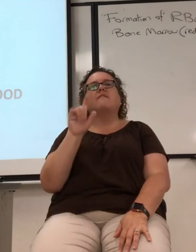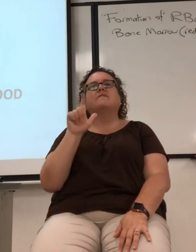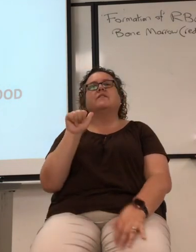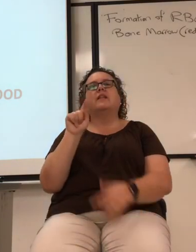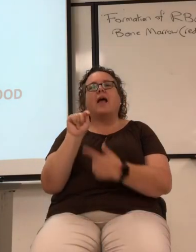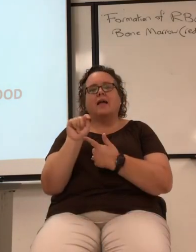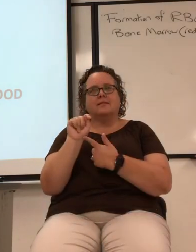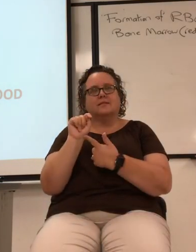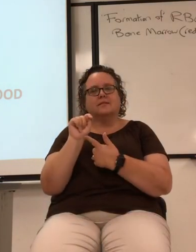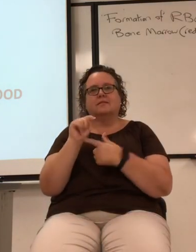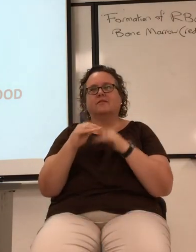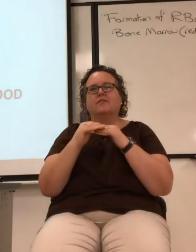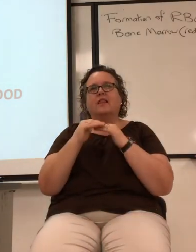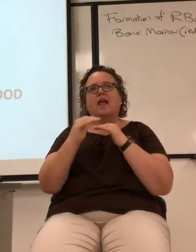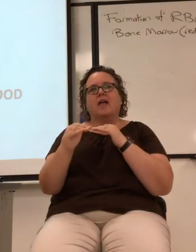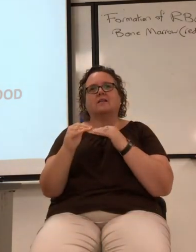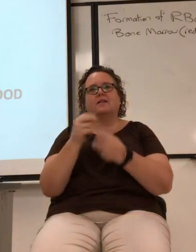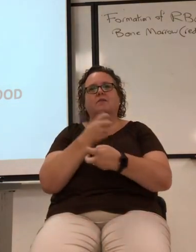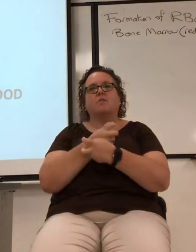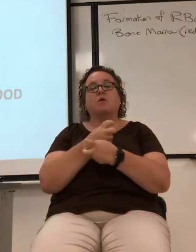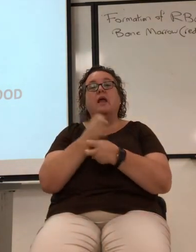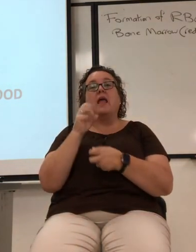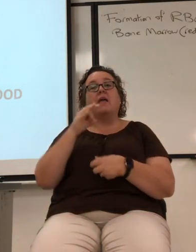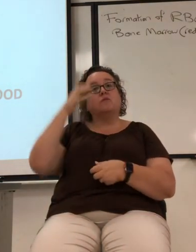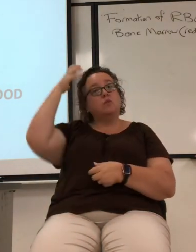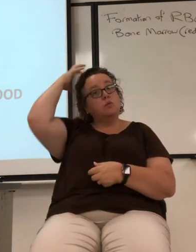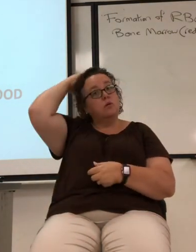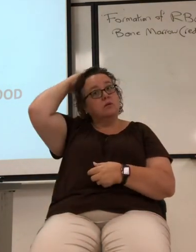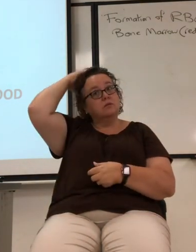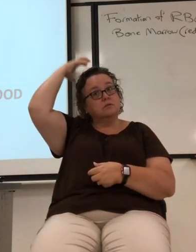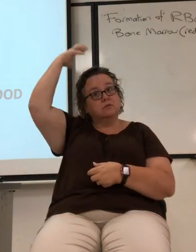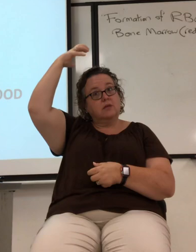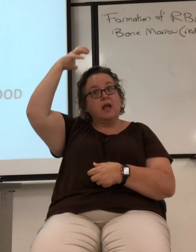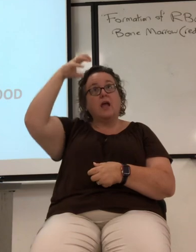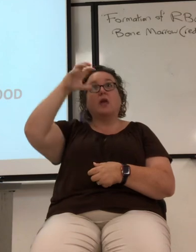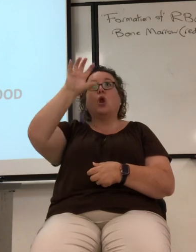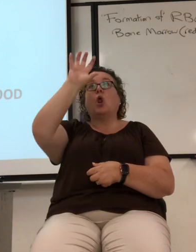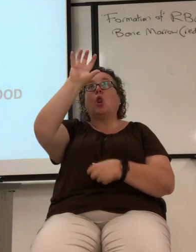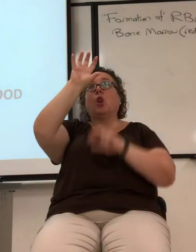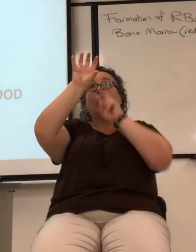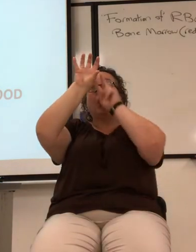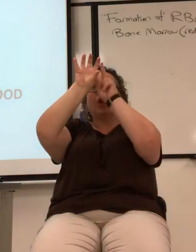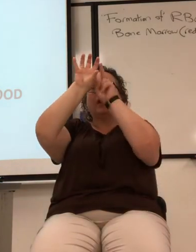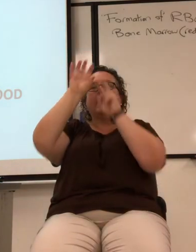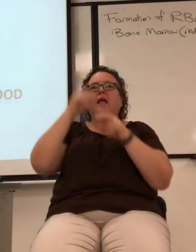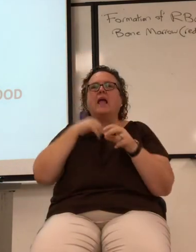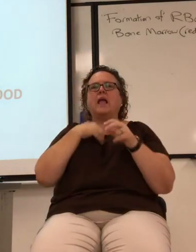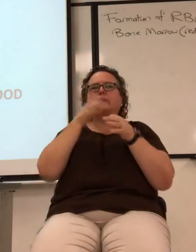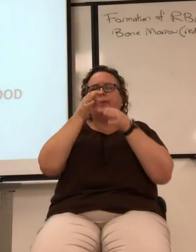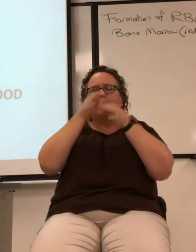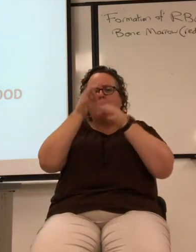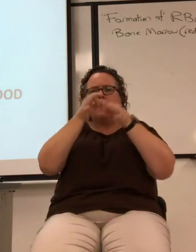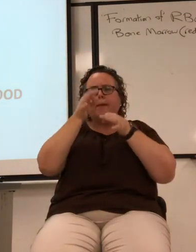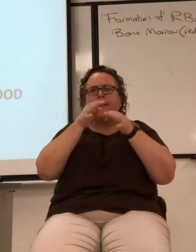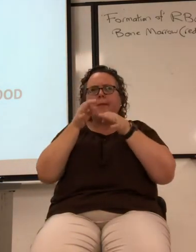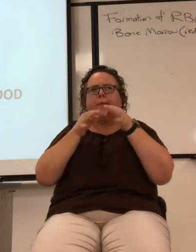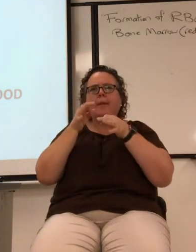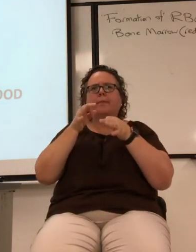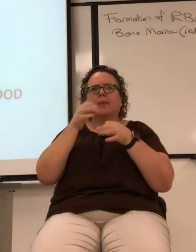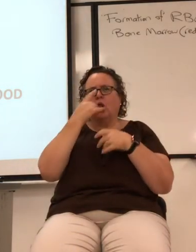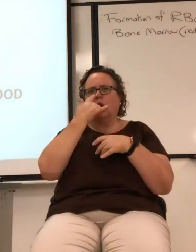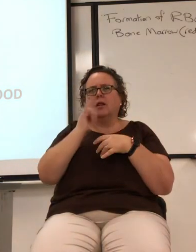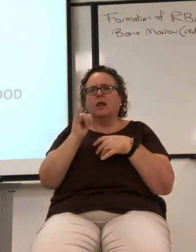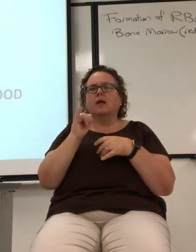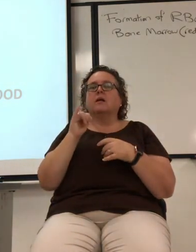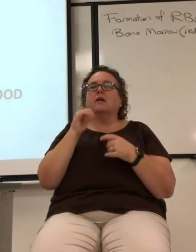I'll show you some other time. If you remove a skull cap and hold it up to the light, it appears splotchy because there's red marrow inside there. You